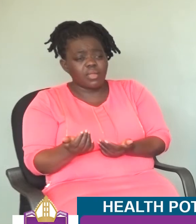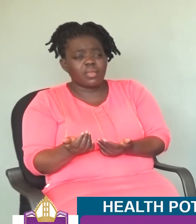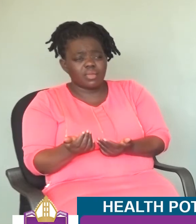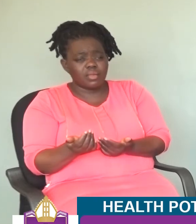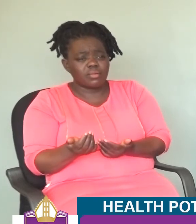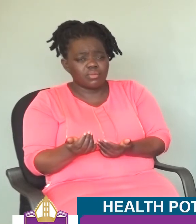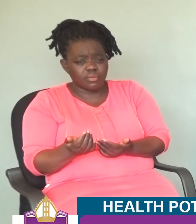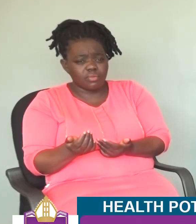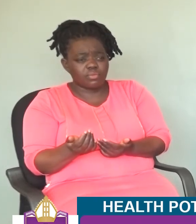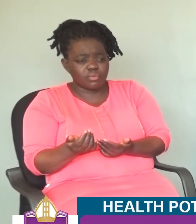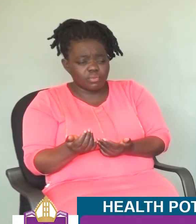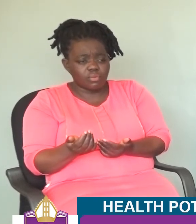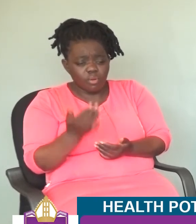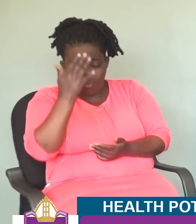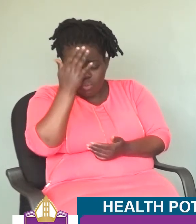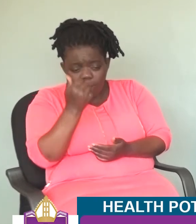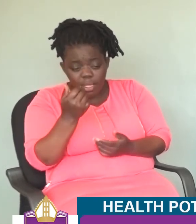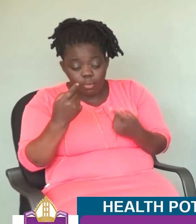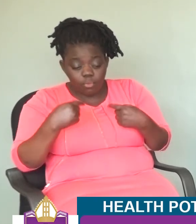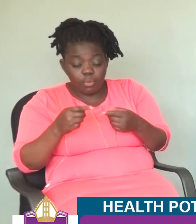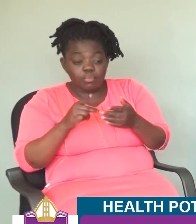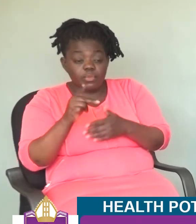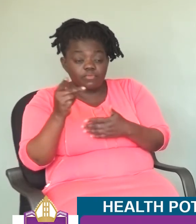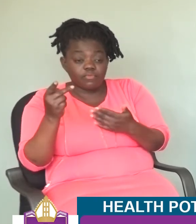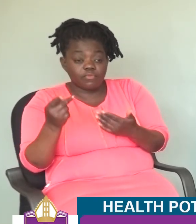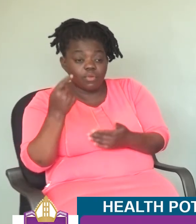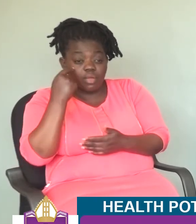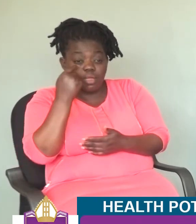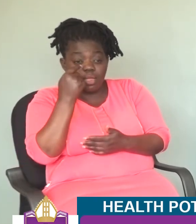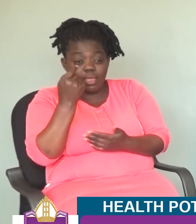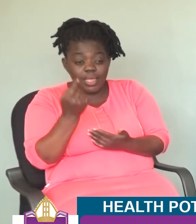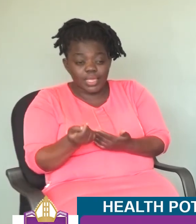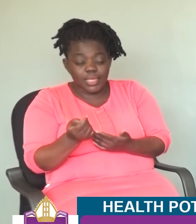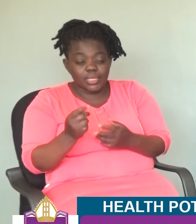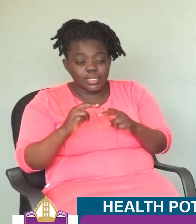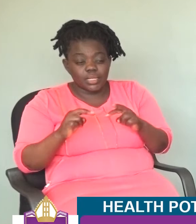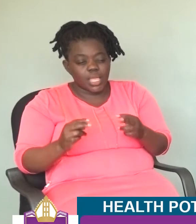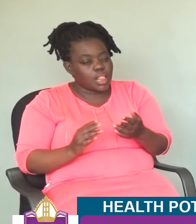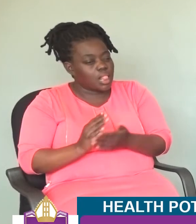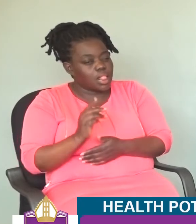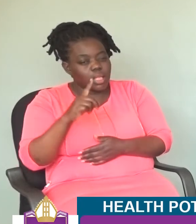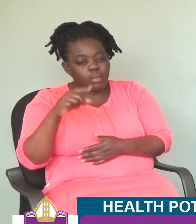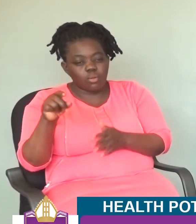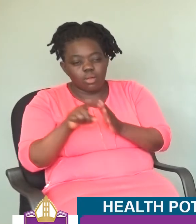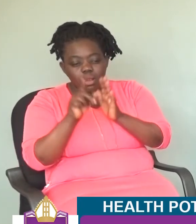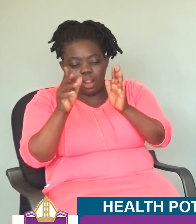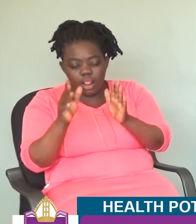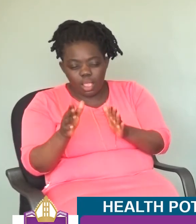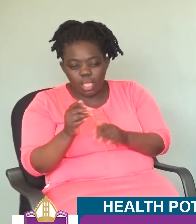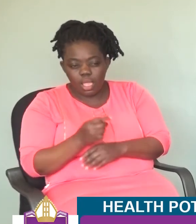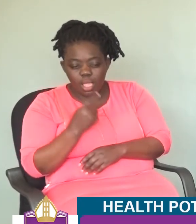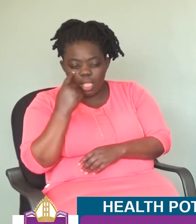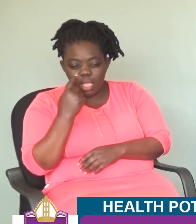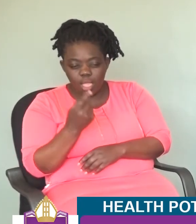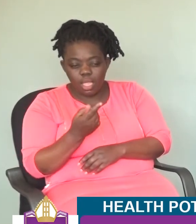But really, have you ever tried to go to a lawyer and you're not charged? No. Try to go to your lawyer and say,